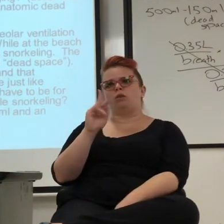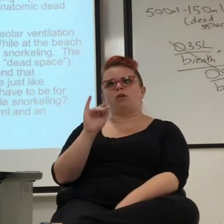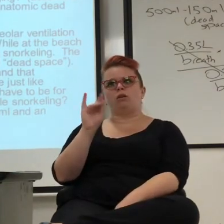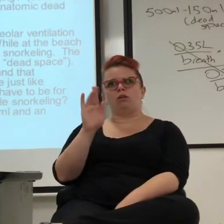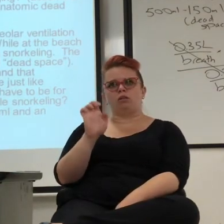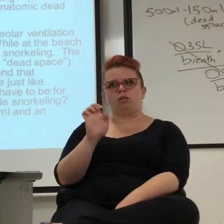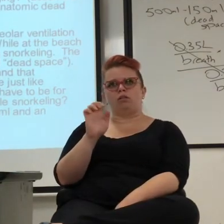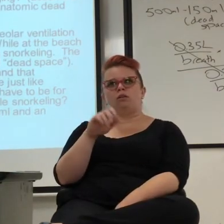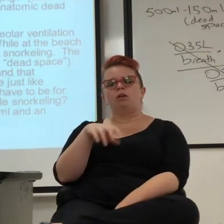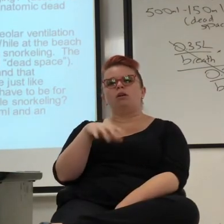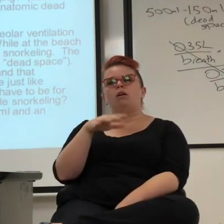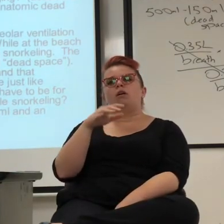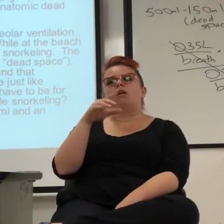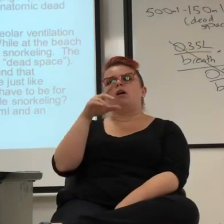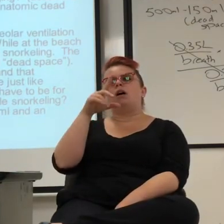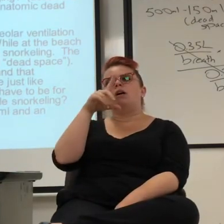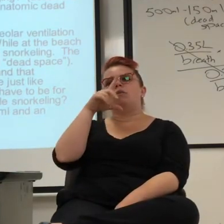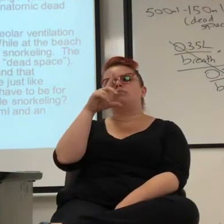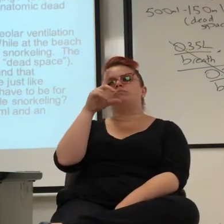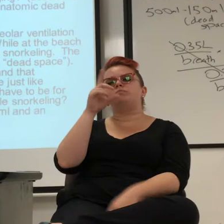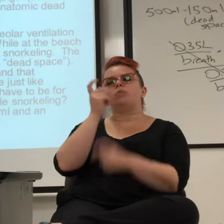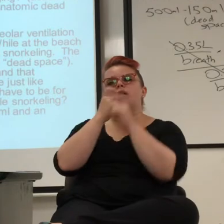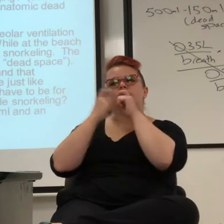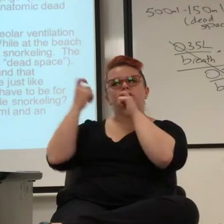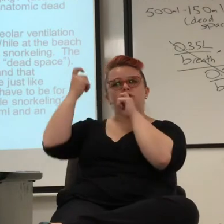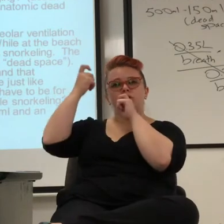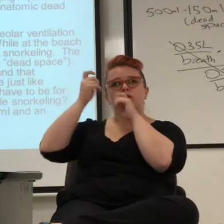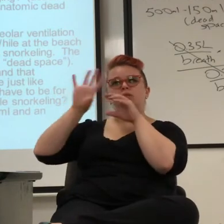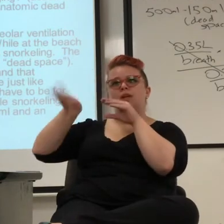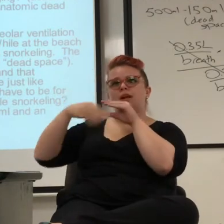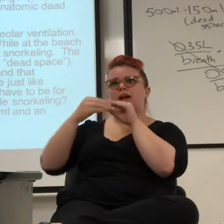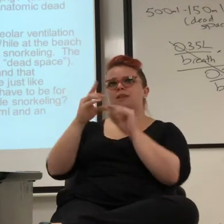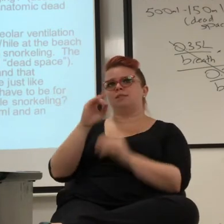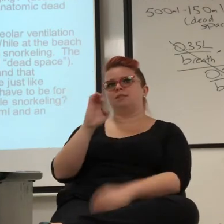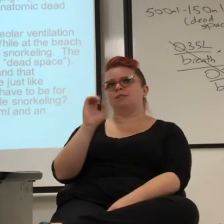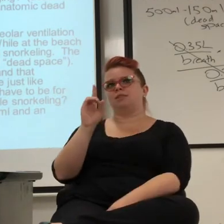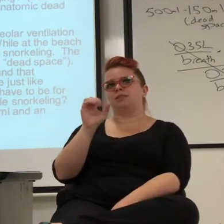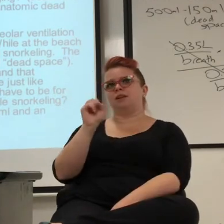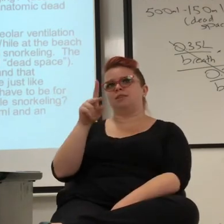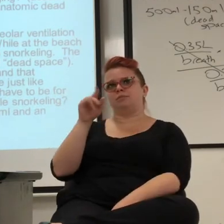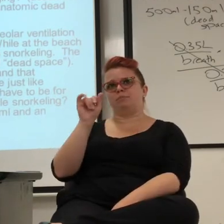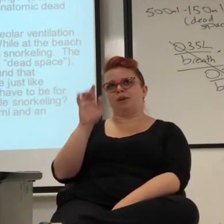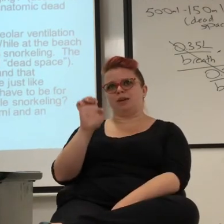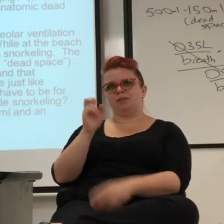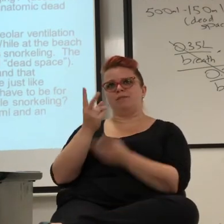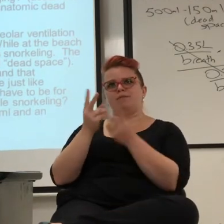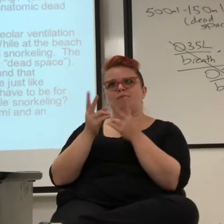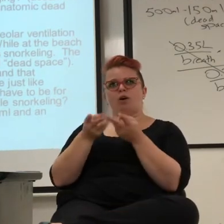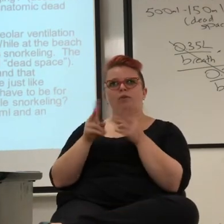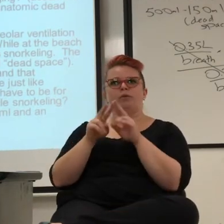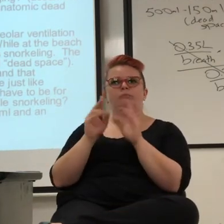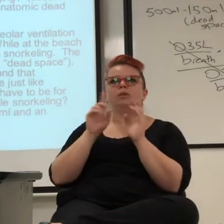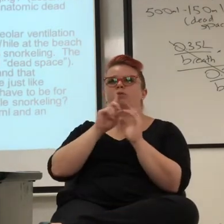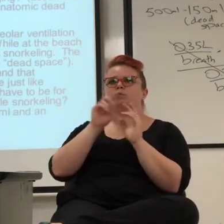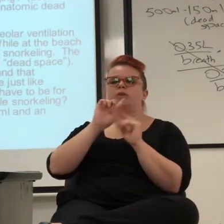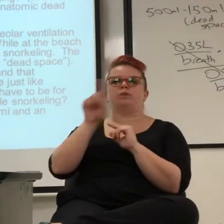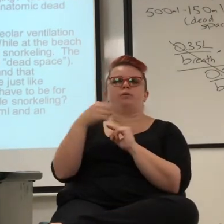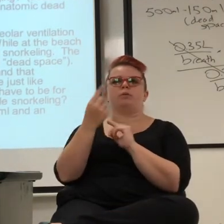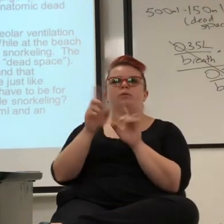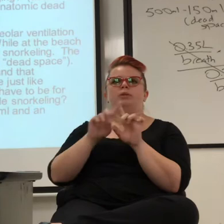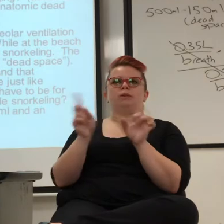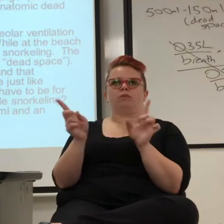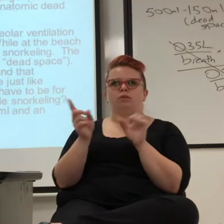because she's snorkeling, the snorkel adds dead space volume, right? 50. That's really the only difference that I'm